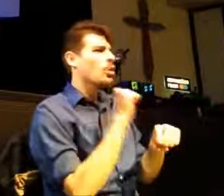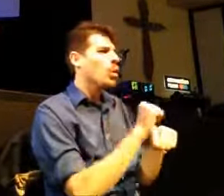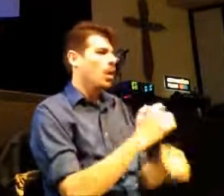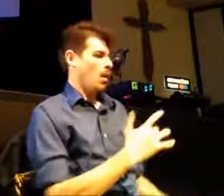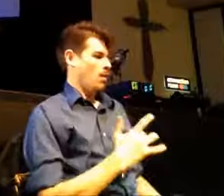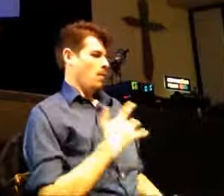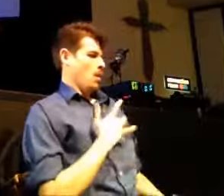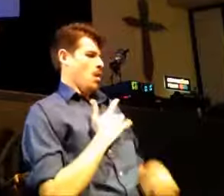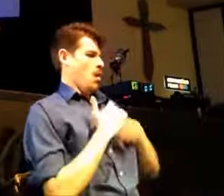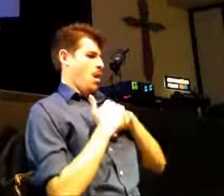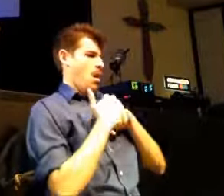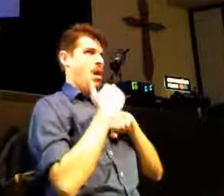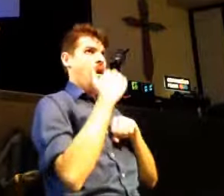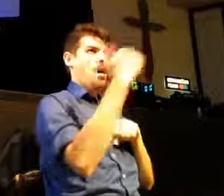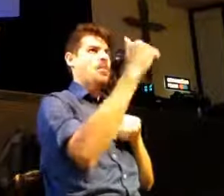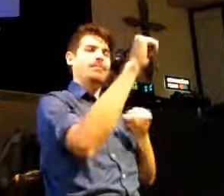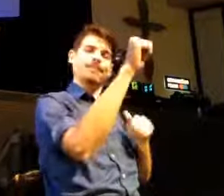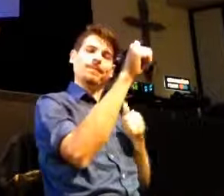Friends,